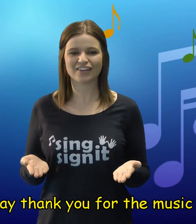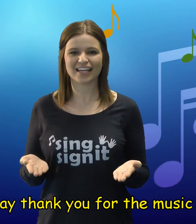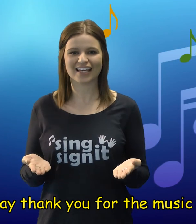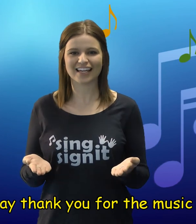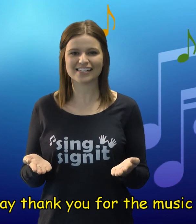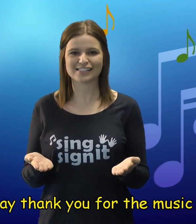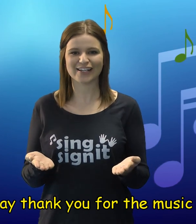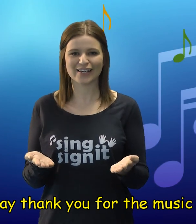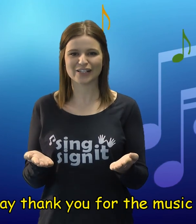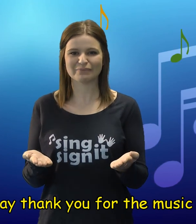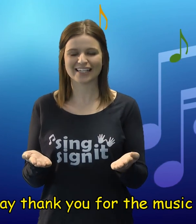it to me.